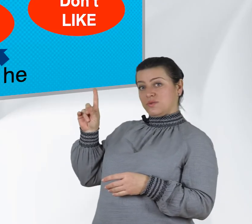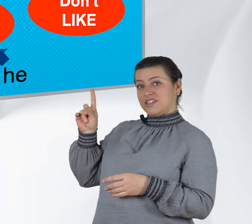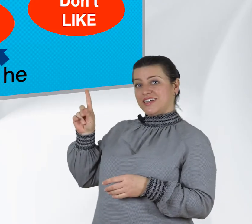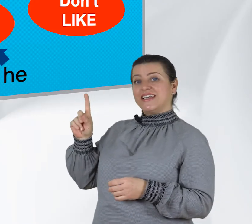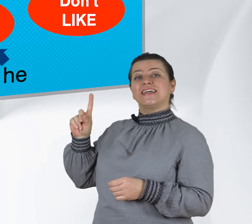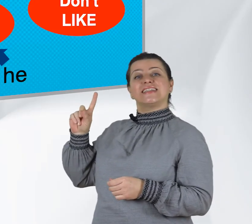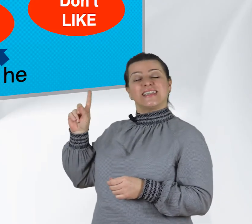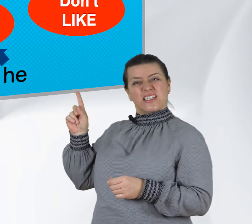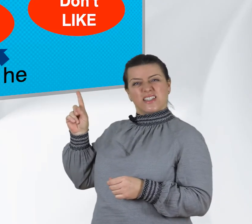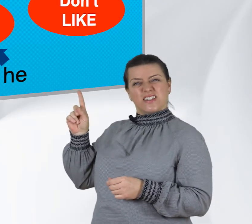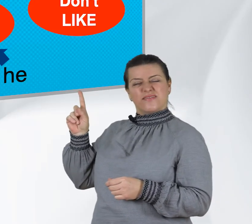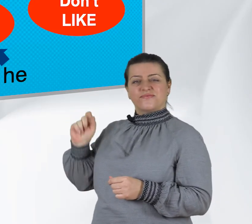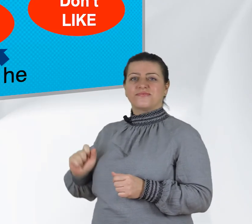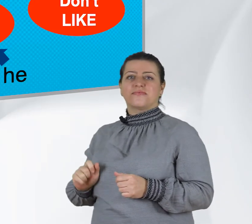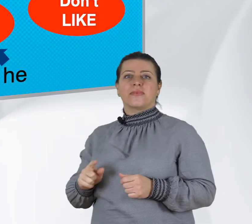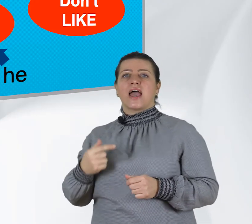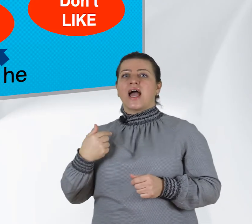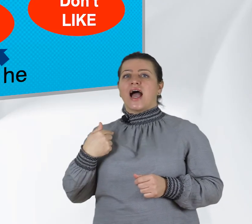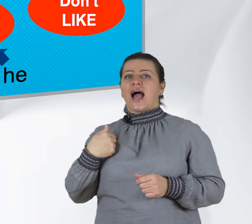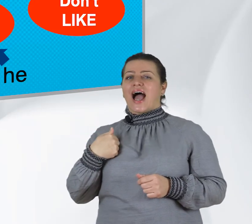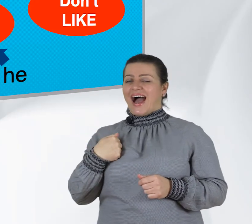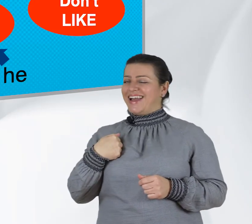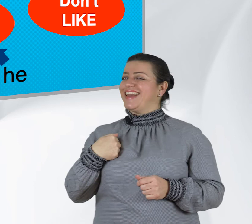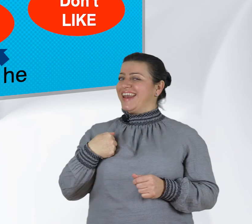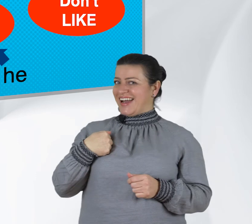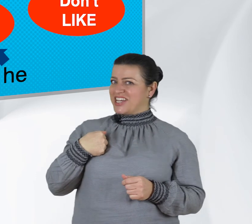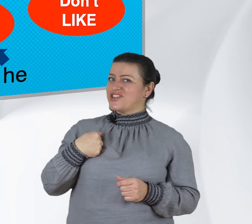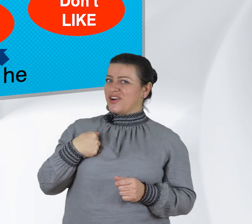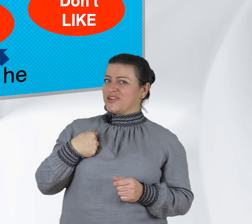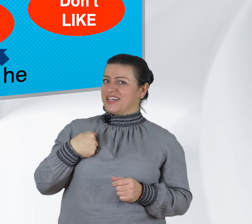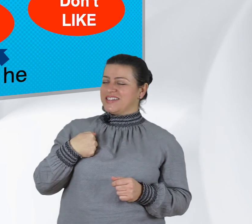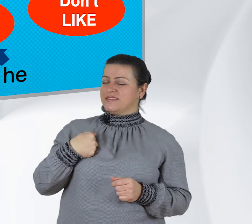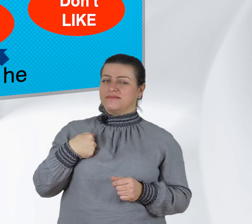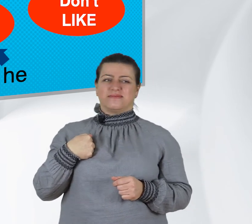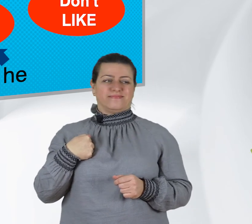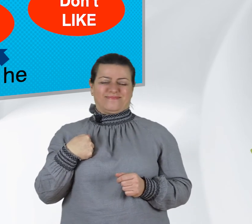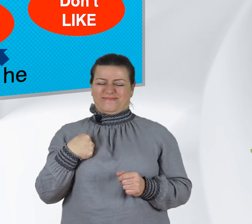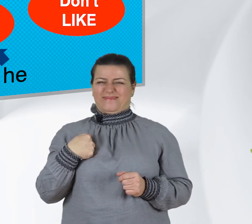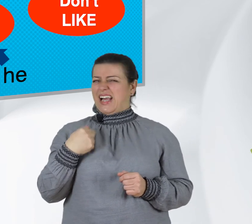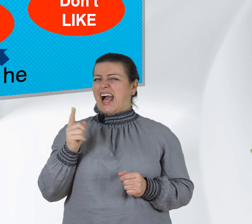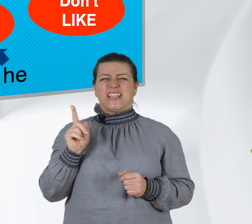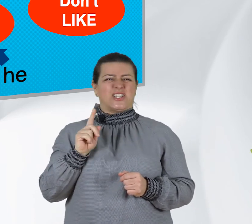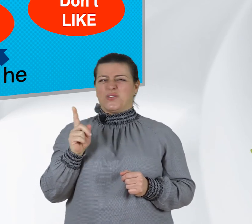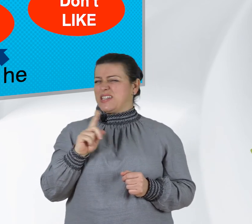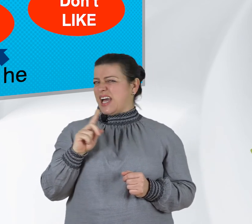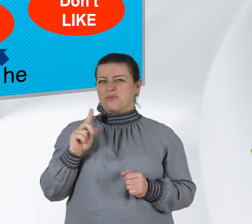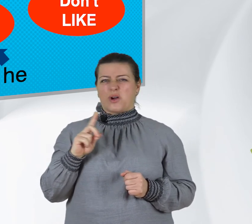Don't, doesn't. I like chocolate. I don't like